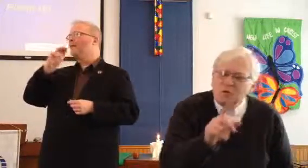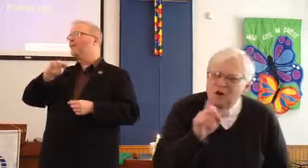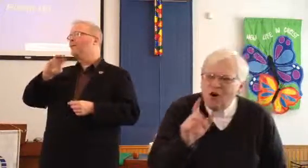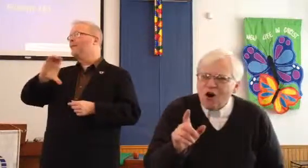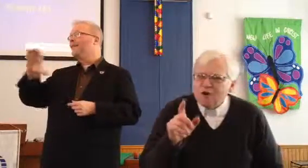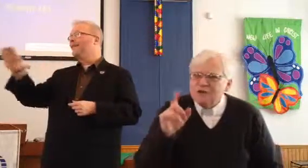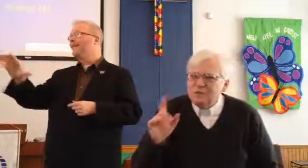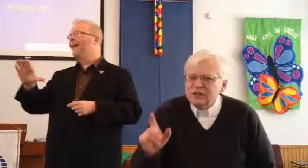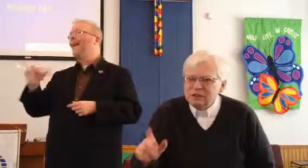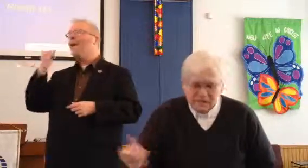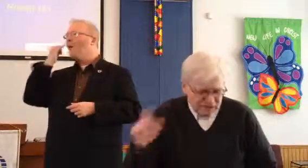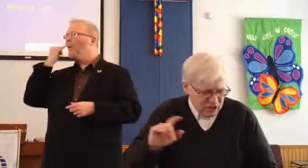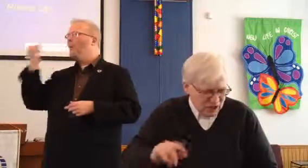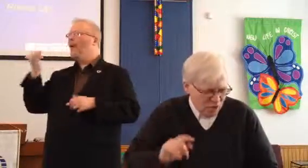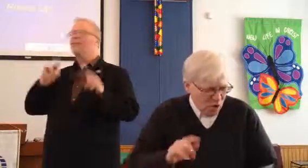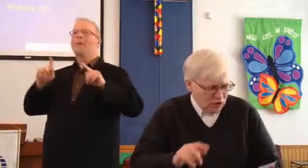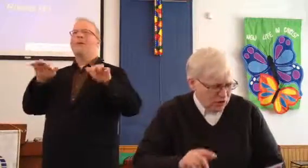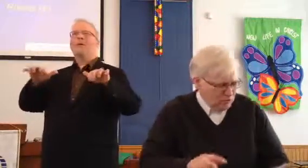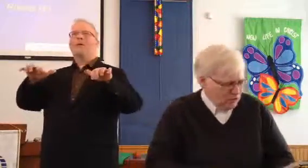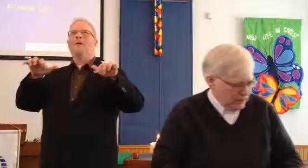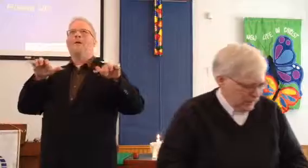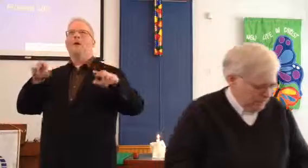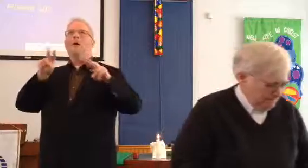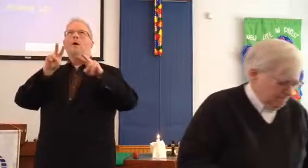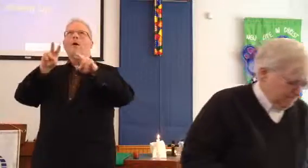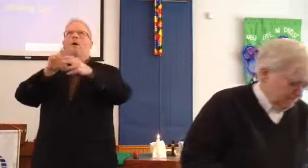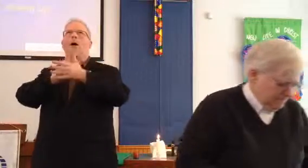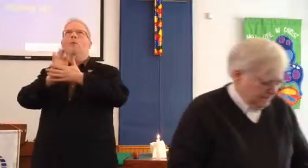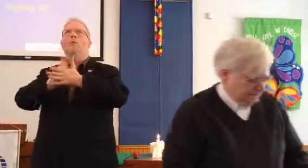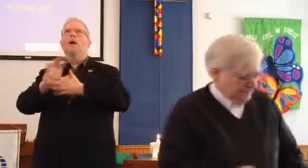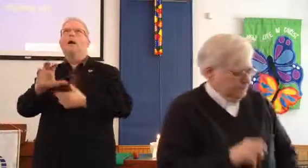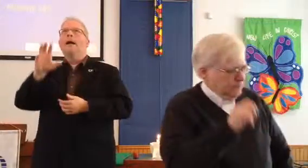Because it will be hard to believe that this small community